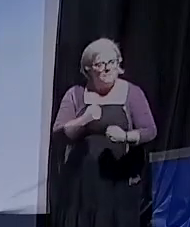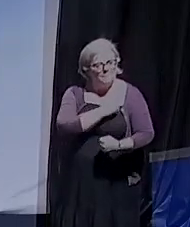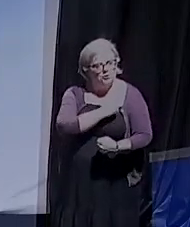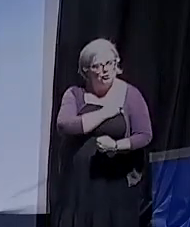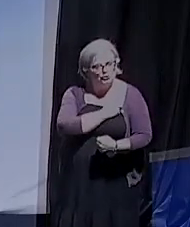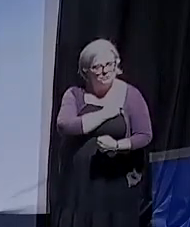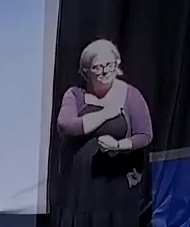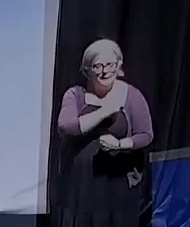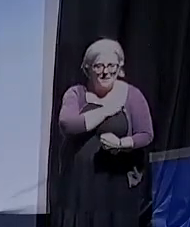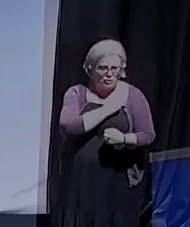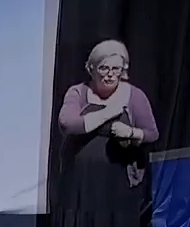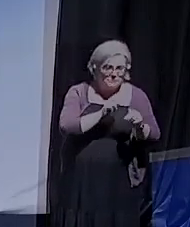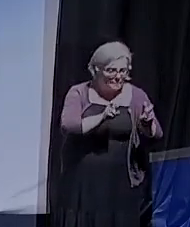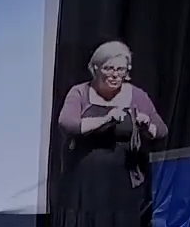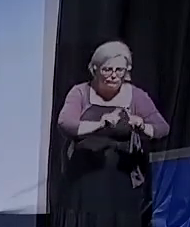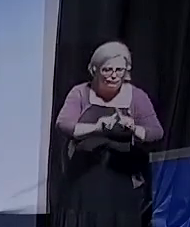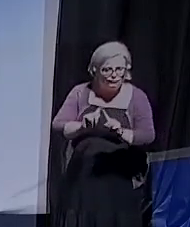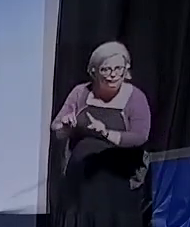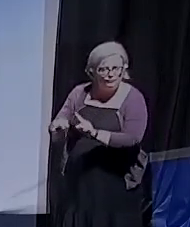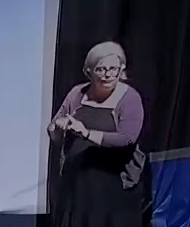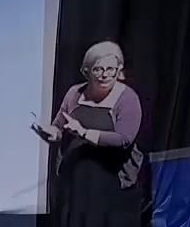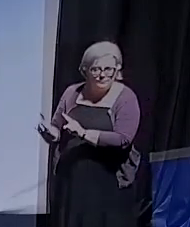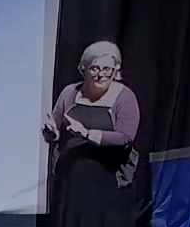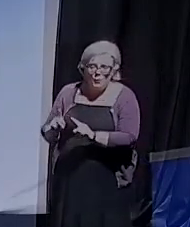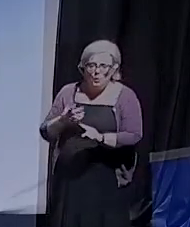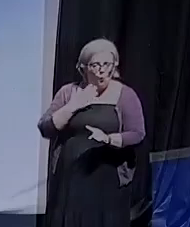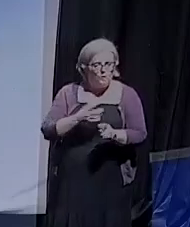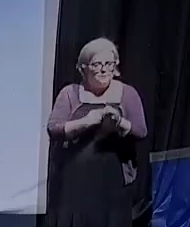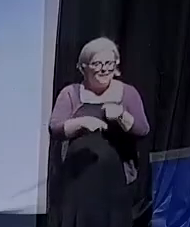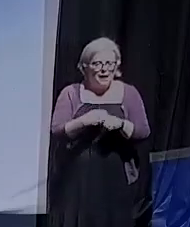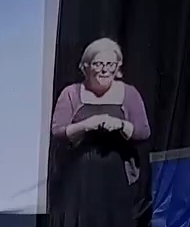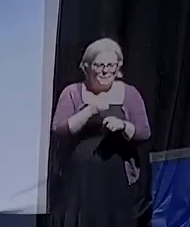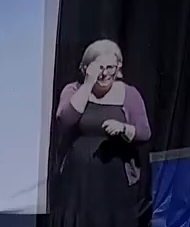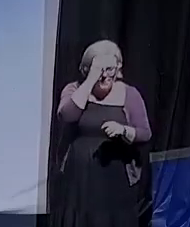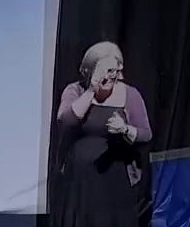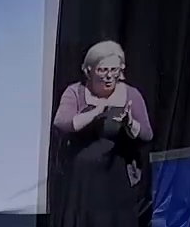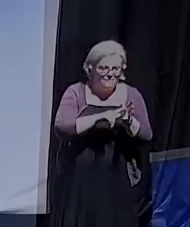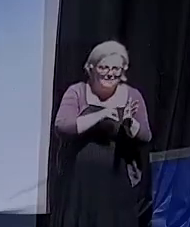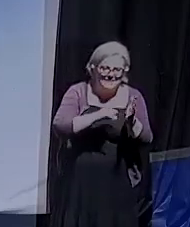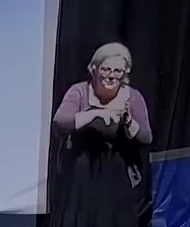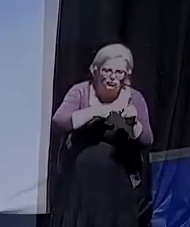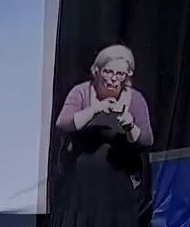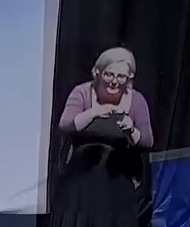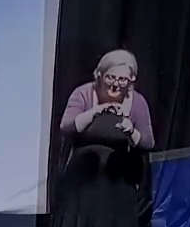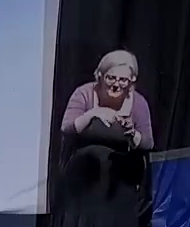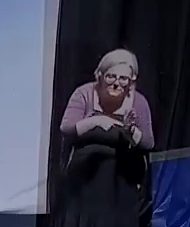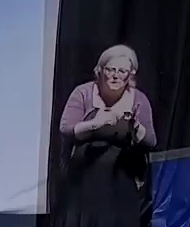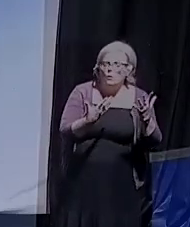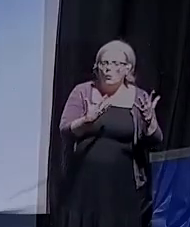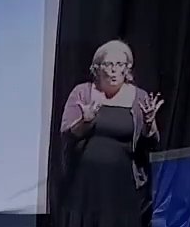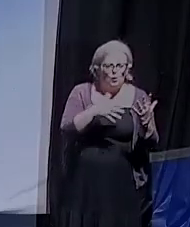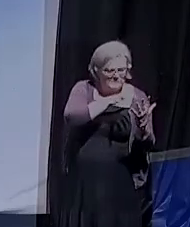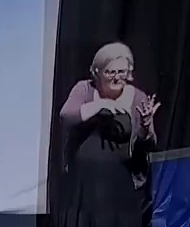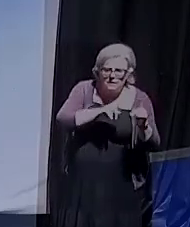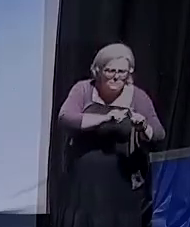No matter what subject it is, you want to become the Sanskrit expert. You want to, and actually, there's something lovely. You kind of